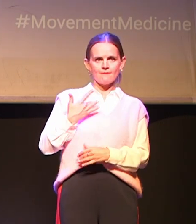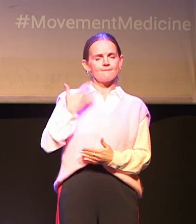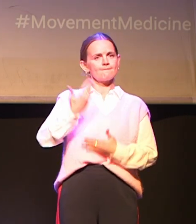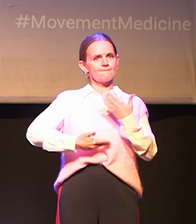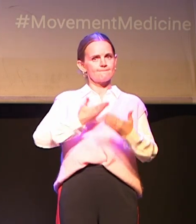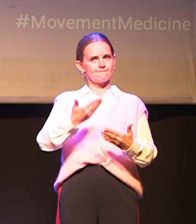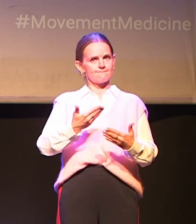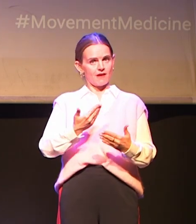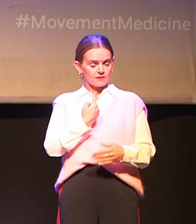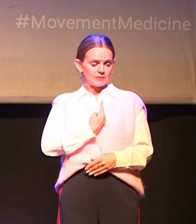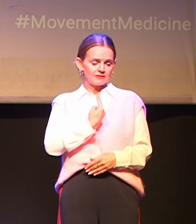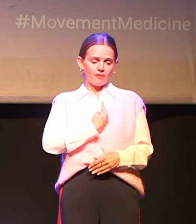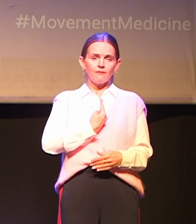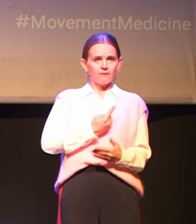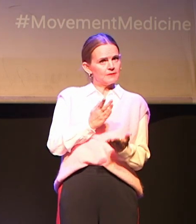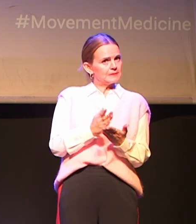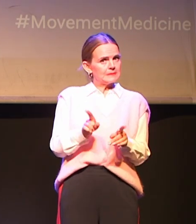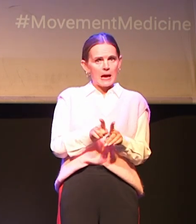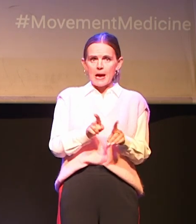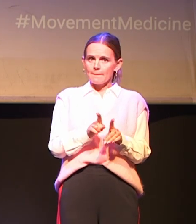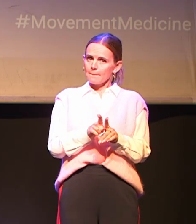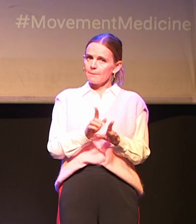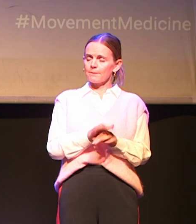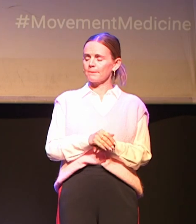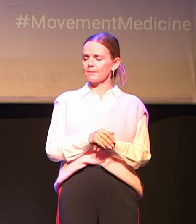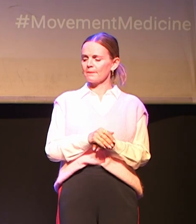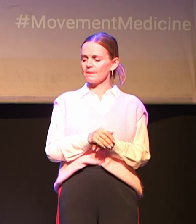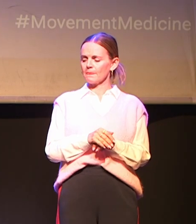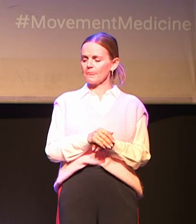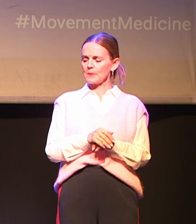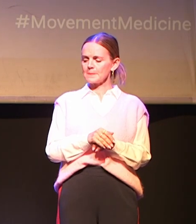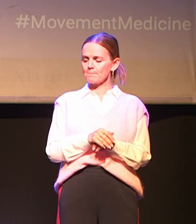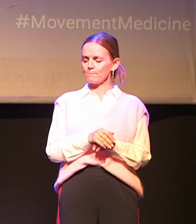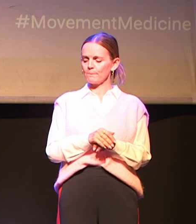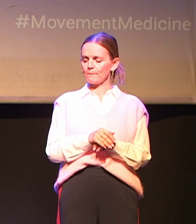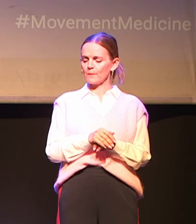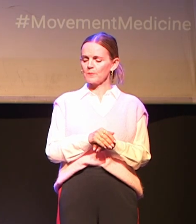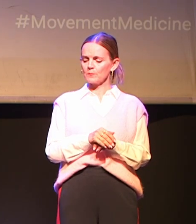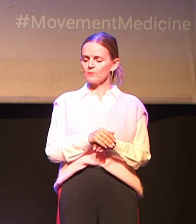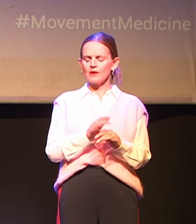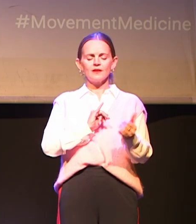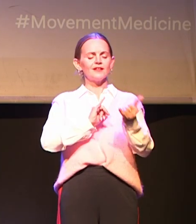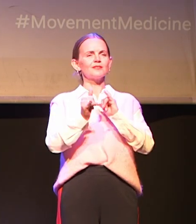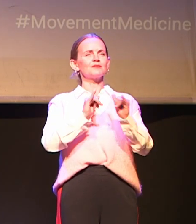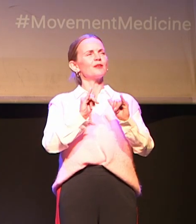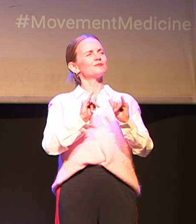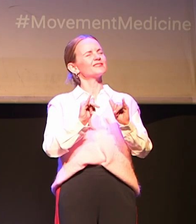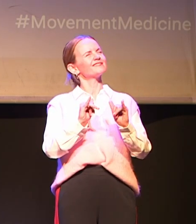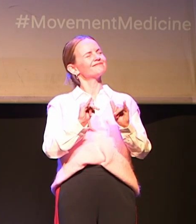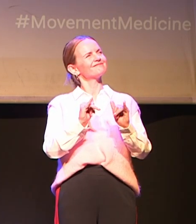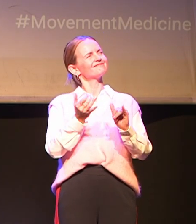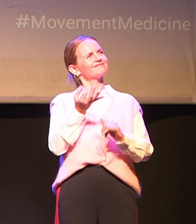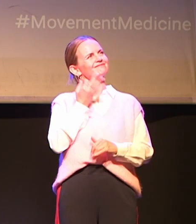on path. Um, which yeah, sometimes I'm like, why did I commit to being on this path?